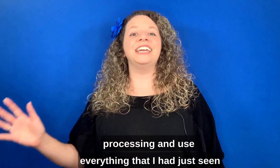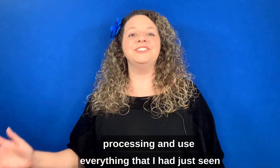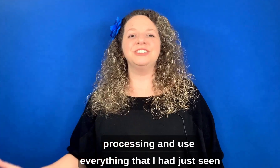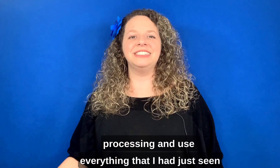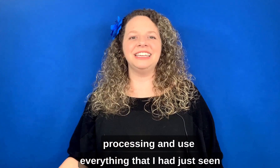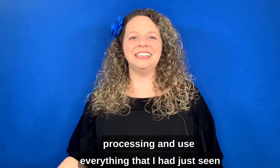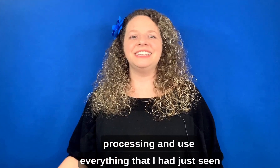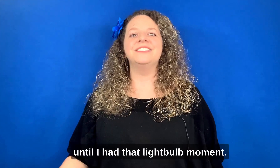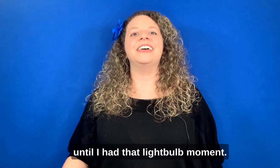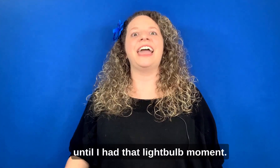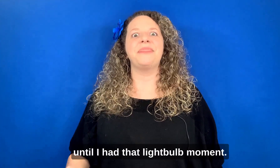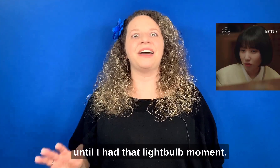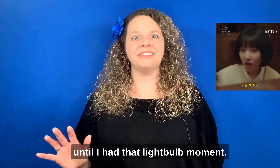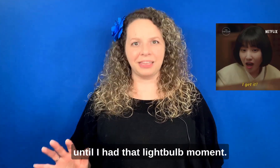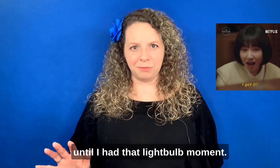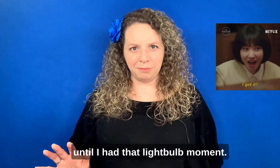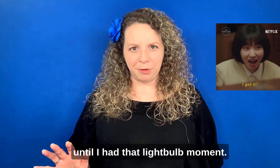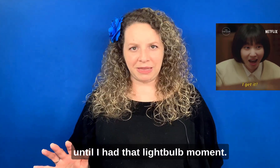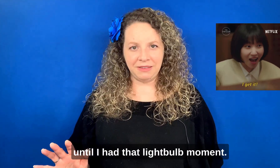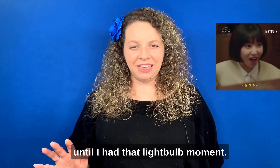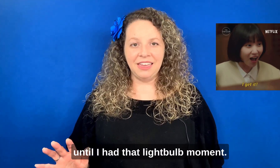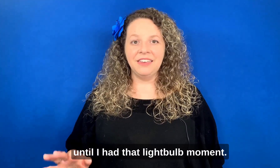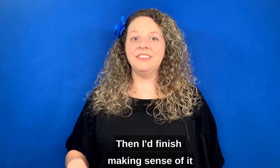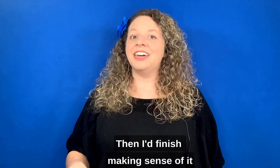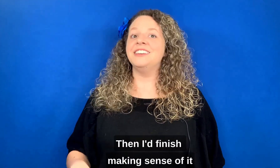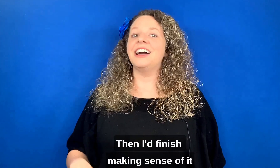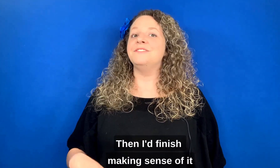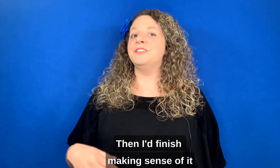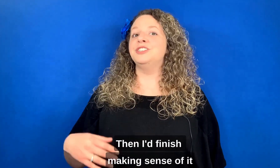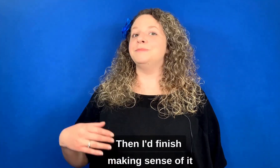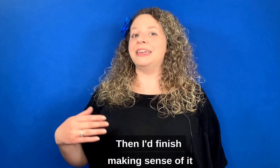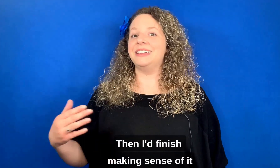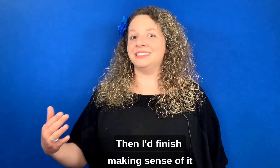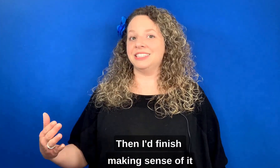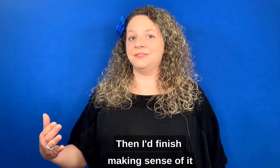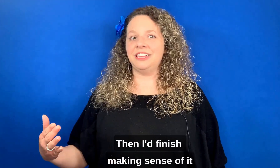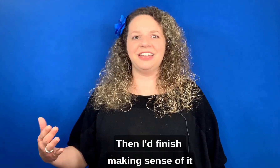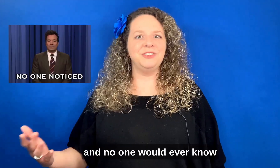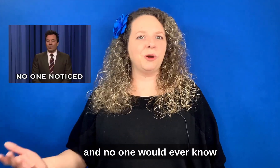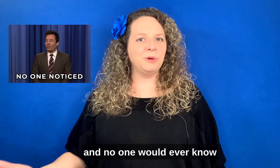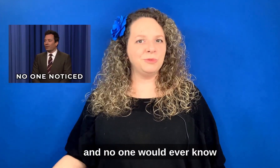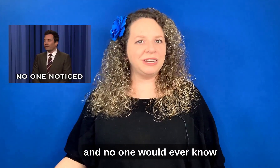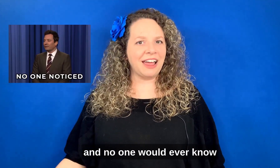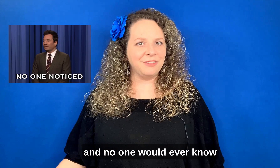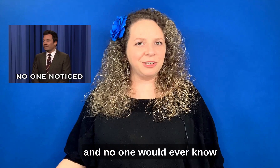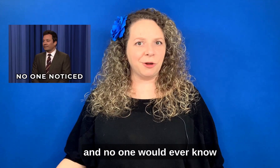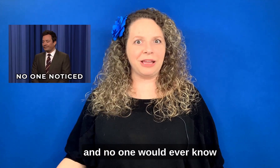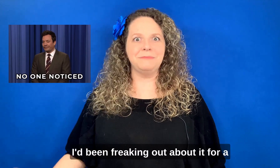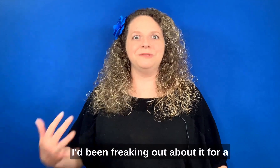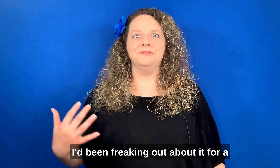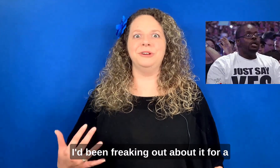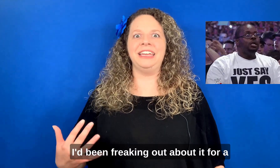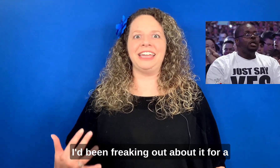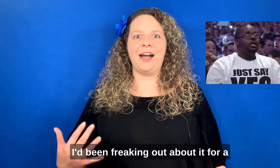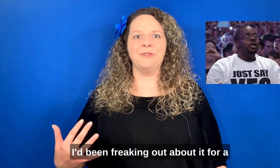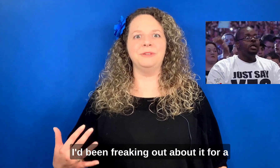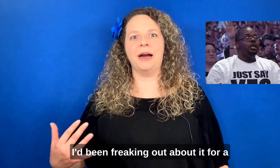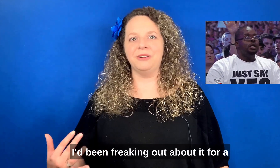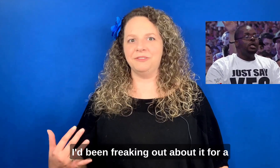had just seen until I had that light bulb moment. Then I'd finished making sense of it and no one would ever know I'd been freaking out about it for a